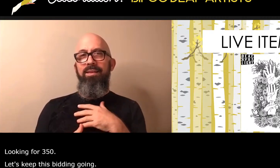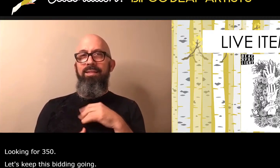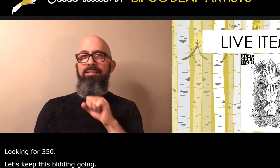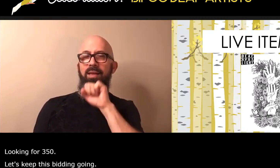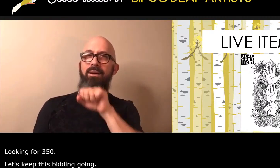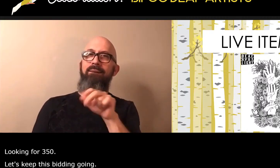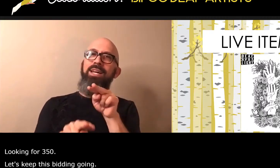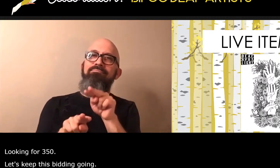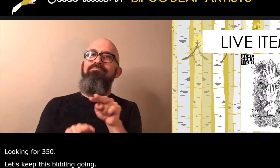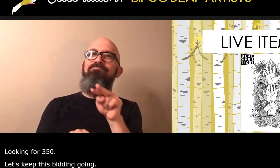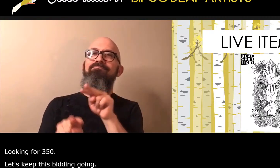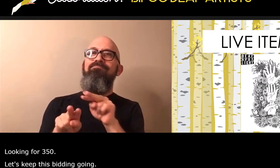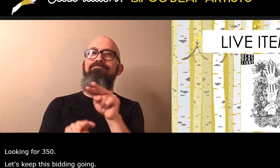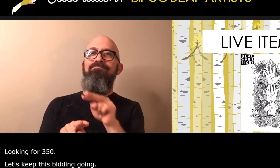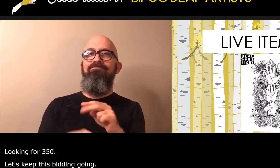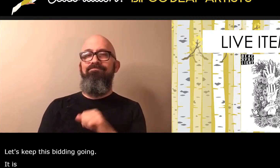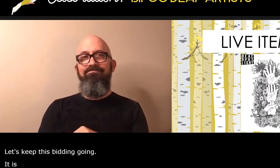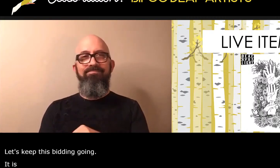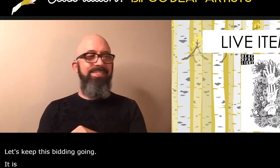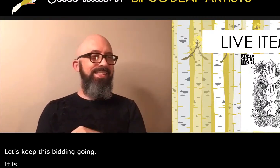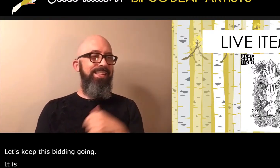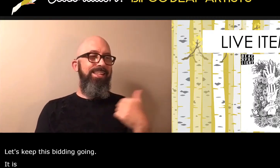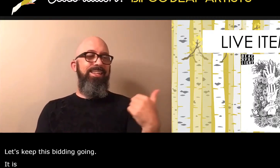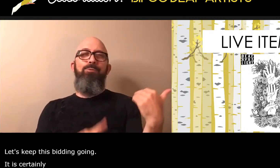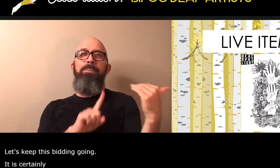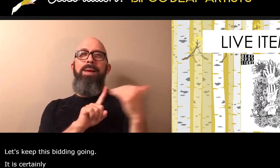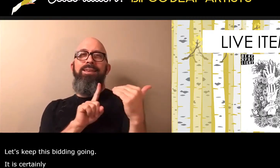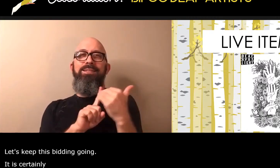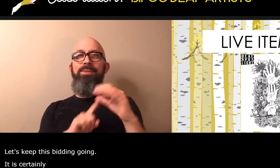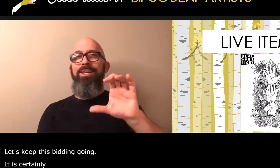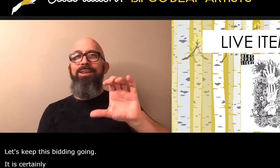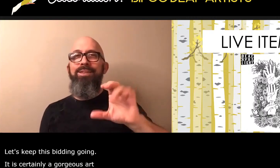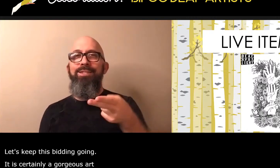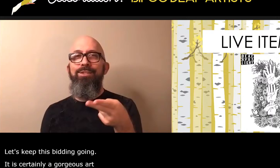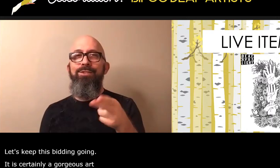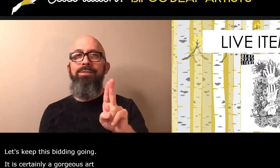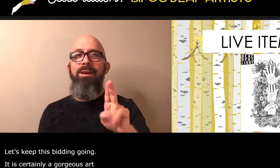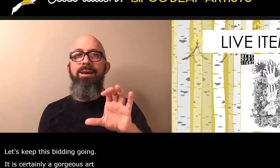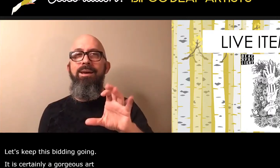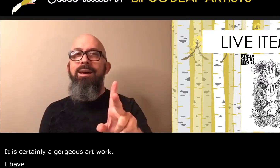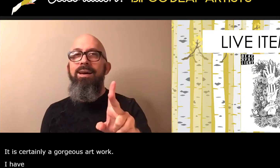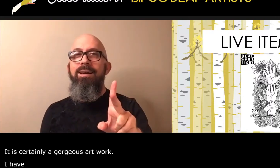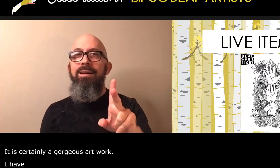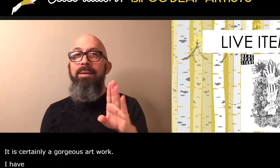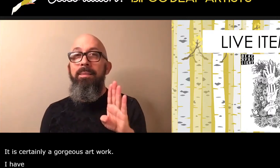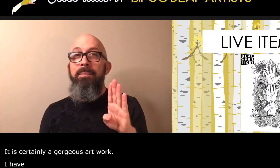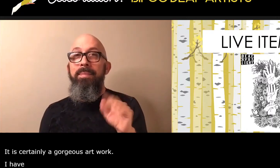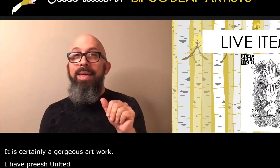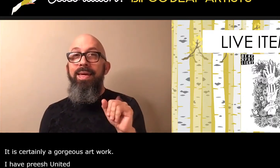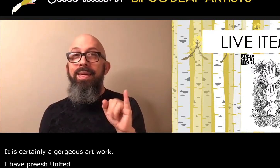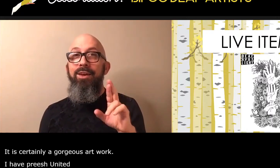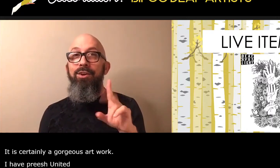It is certainly a gorgeous artwork. I've appreciated just viewing it. It reminds me